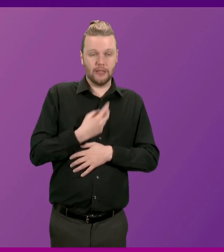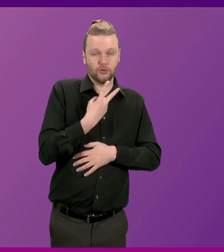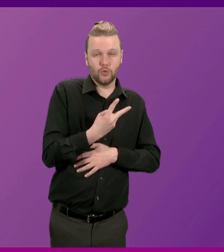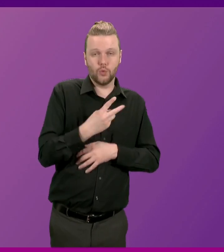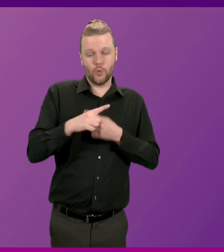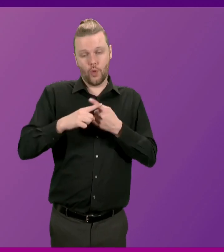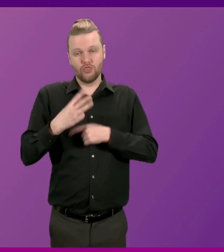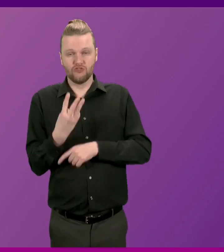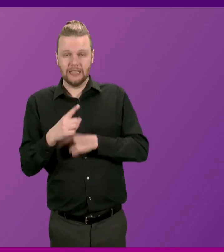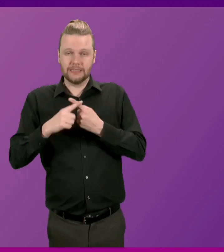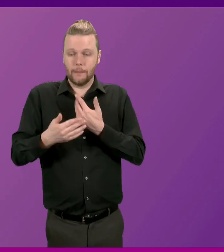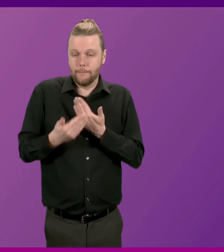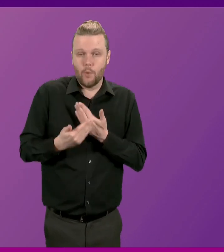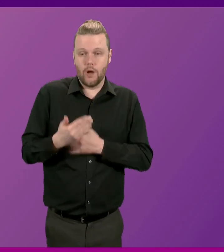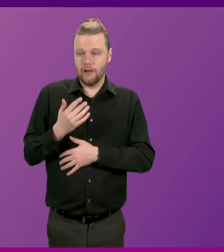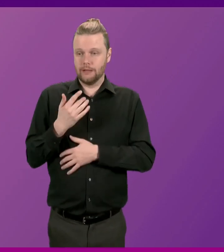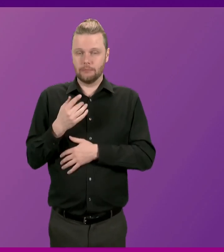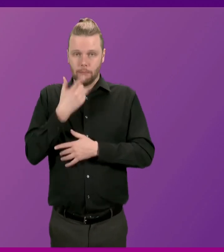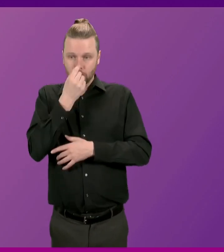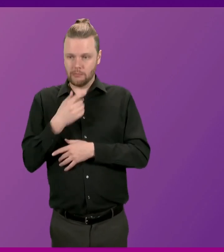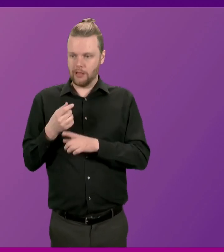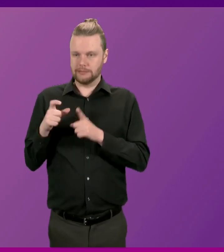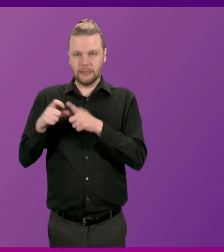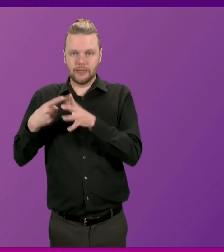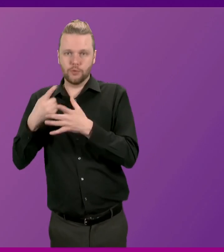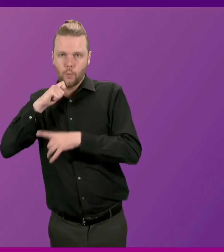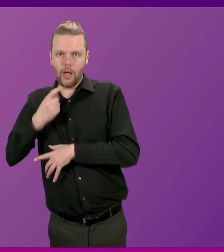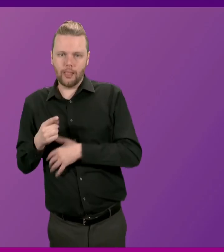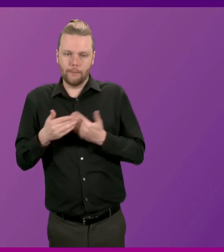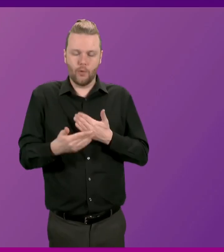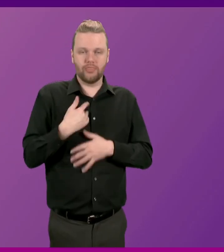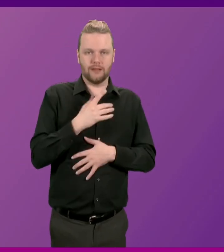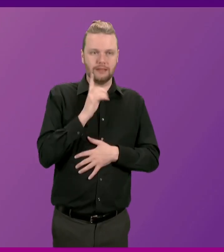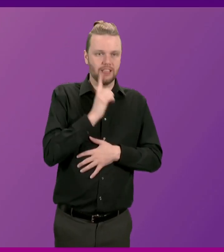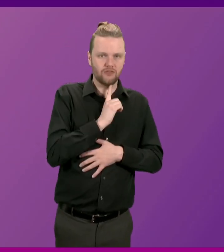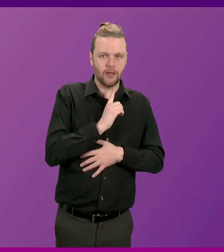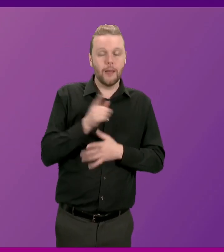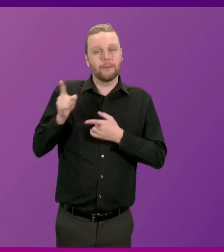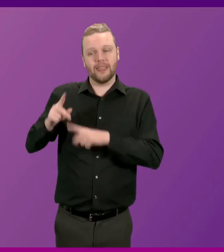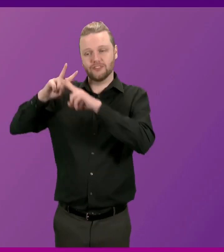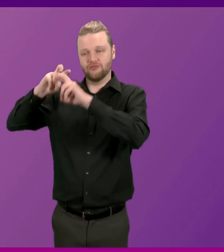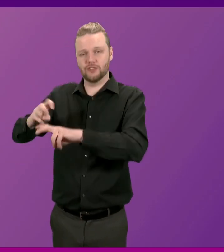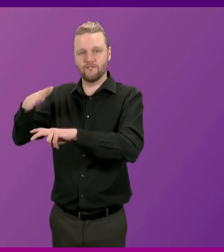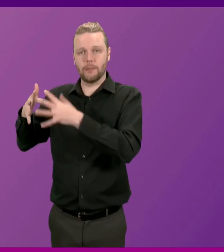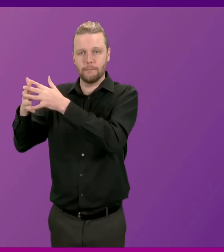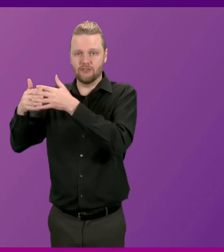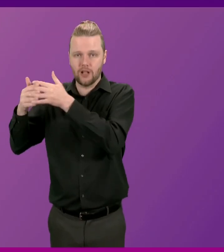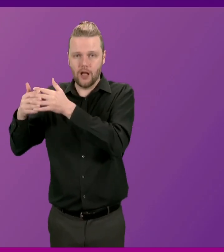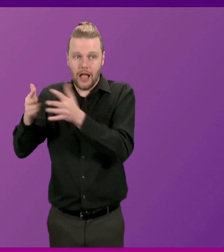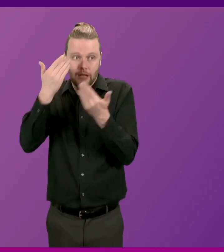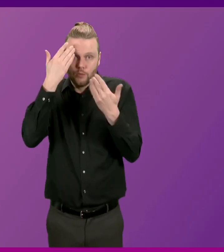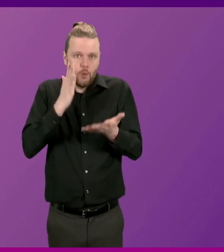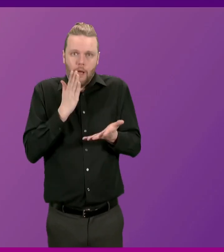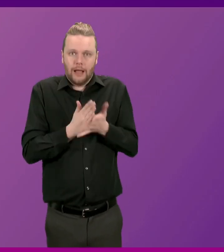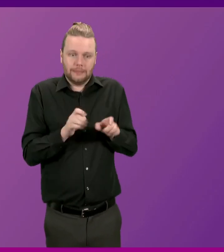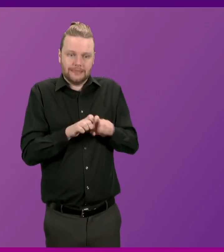abuse than hearing women. And that's a number that we've got from America, where they've done some research over there. But we don't have any kind of equivalent statistic that we're able